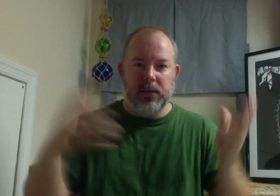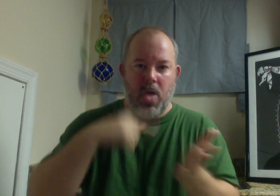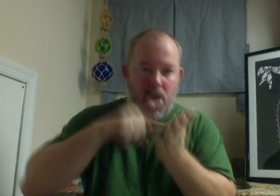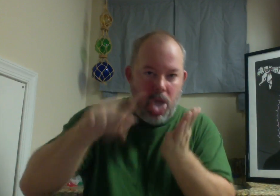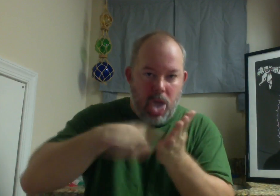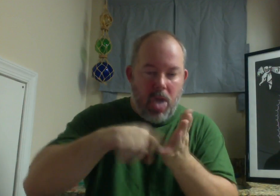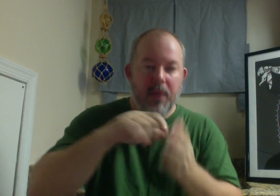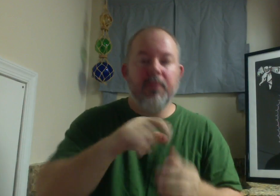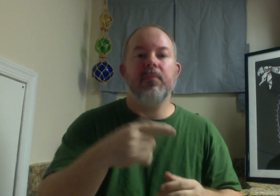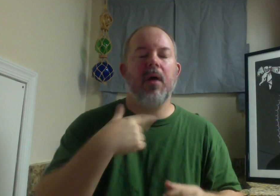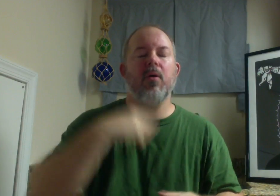If